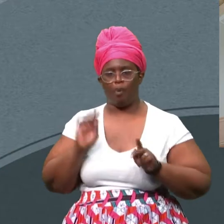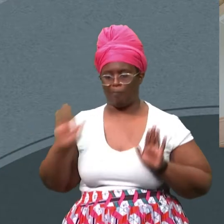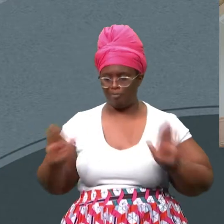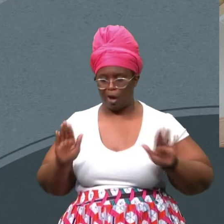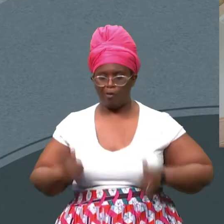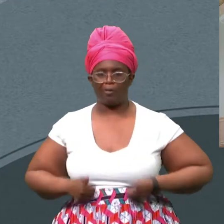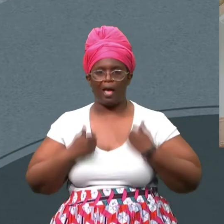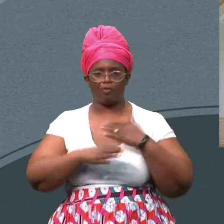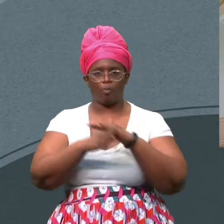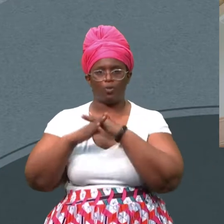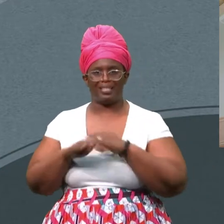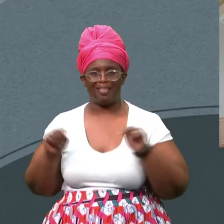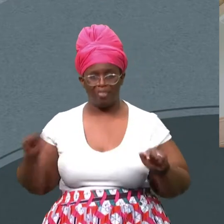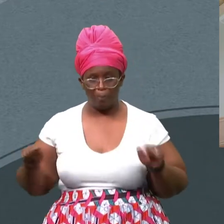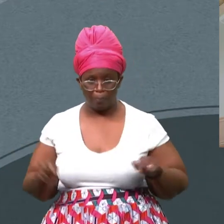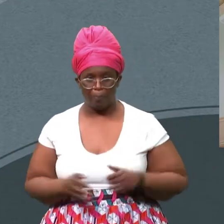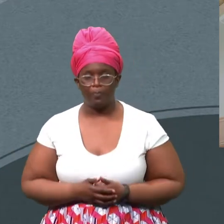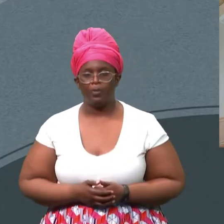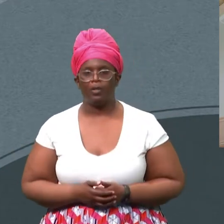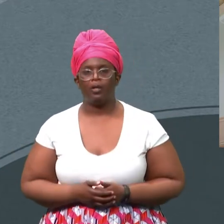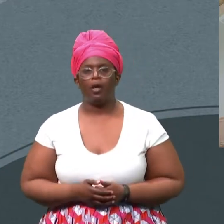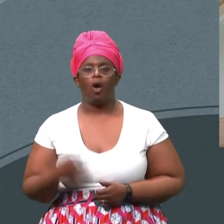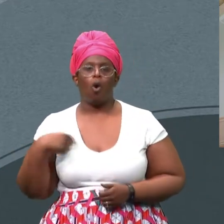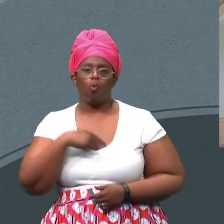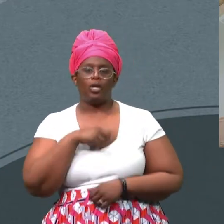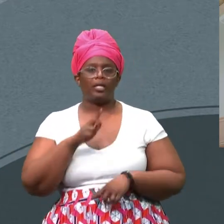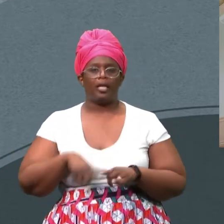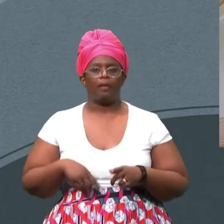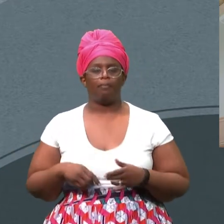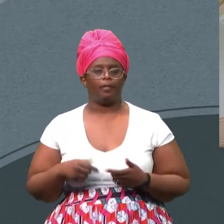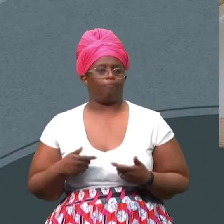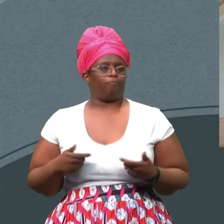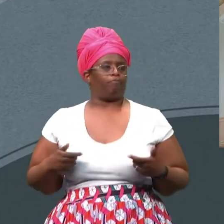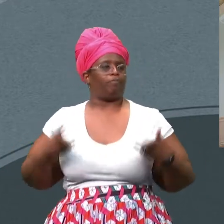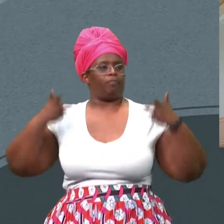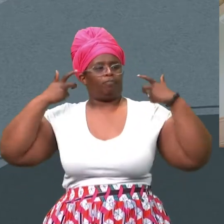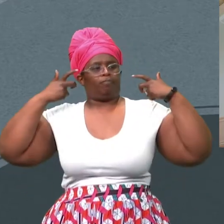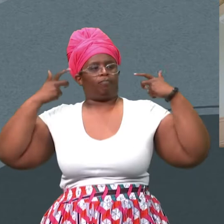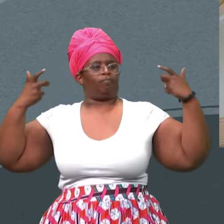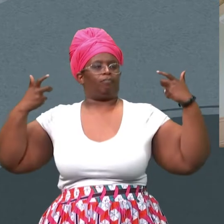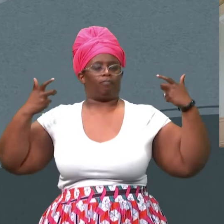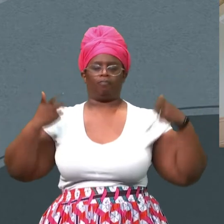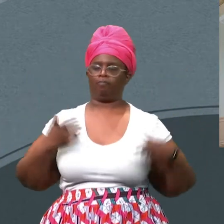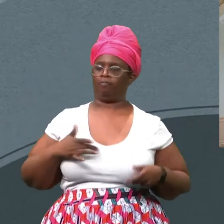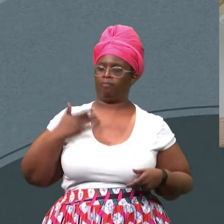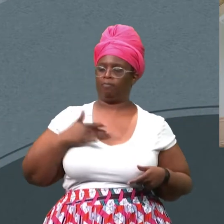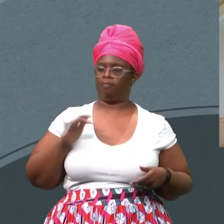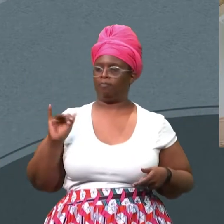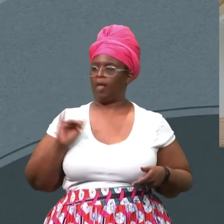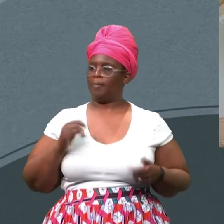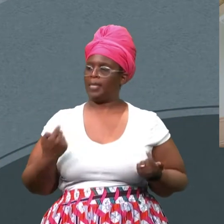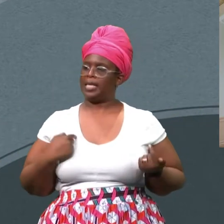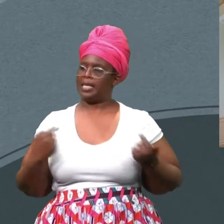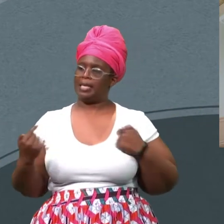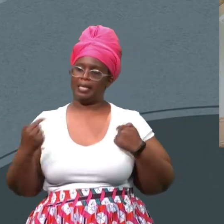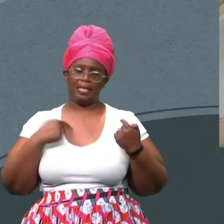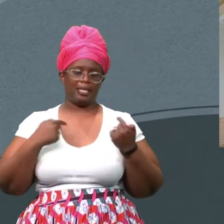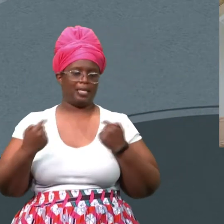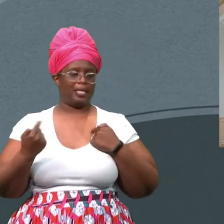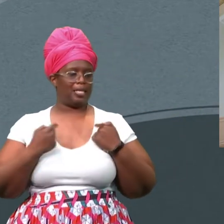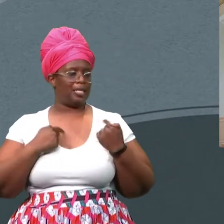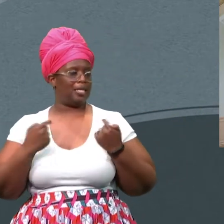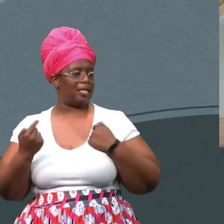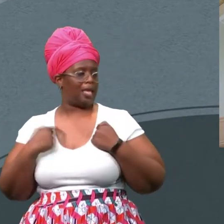we can't always walk around with our chest out and feeling all like self-absorbed about where I've